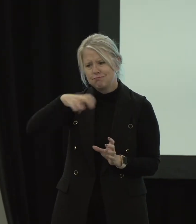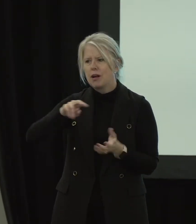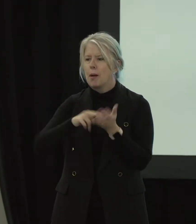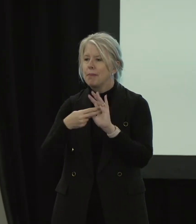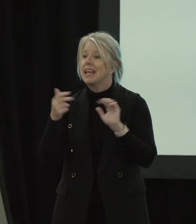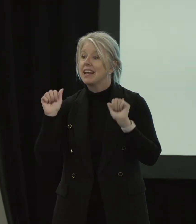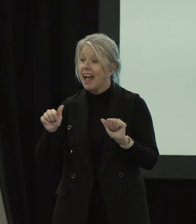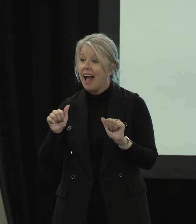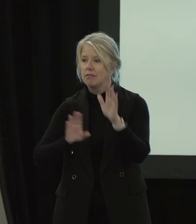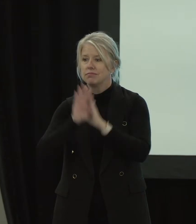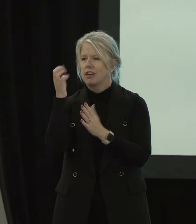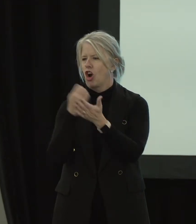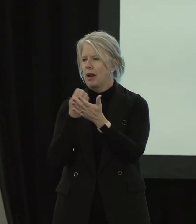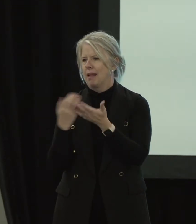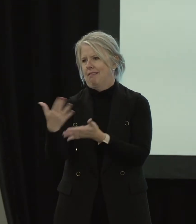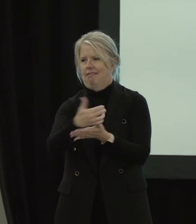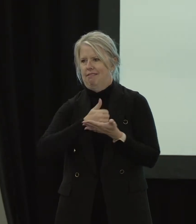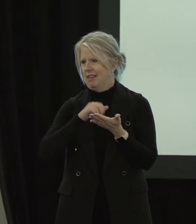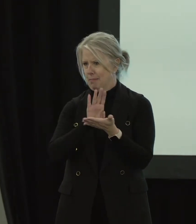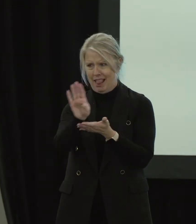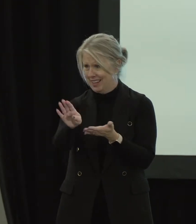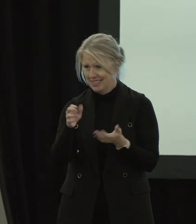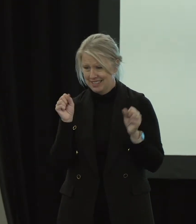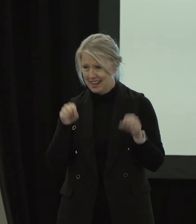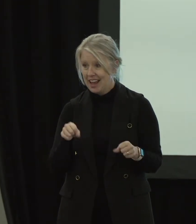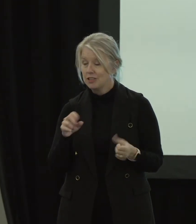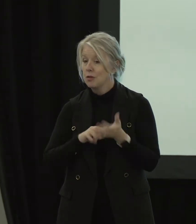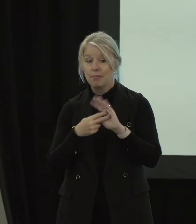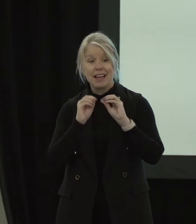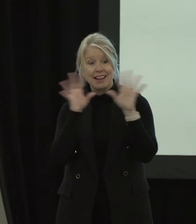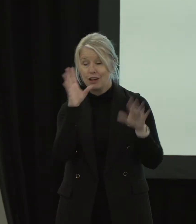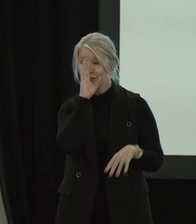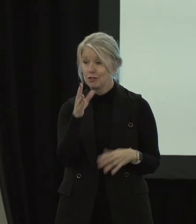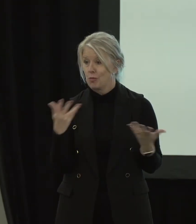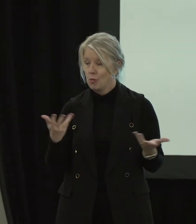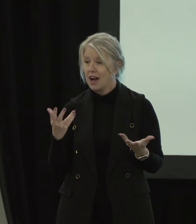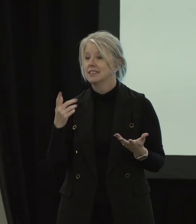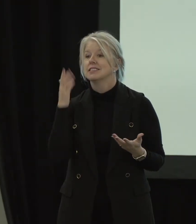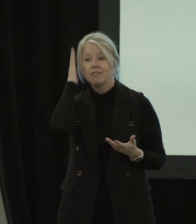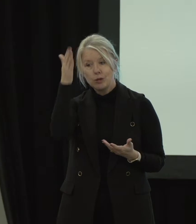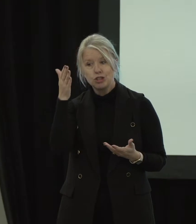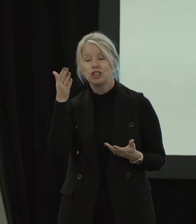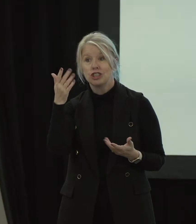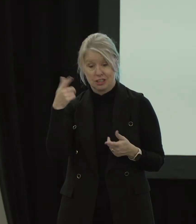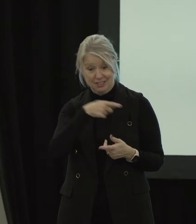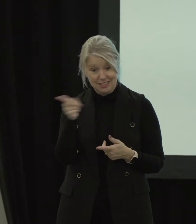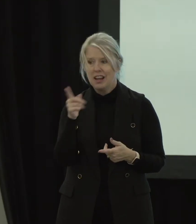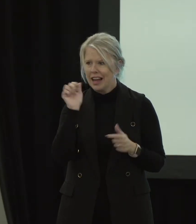the Canadian economy. And to put it bluntly, these are potential and future